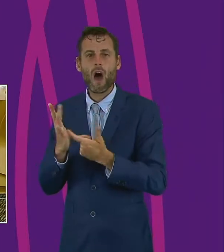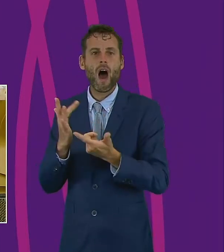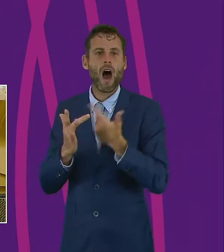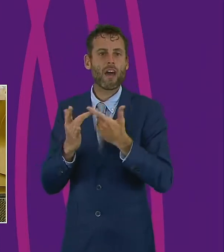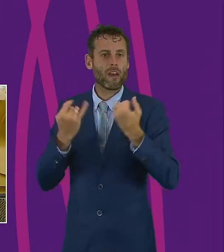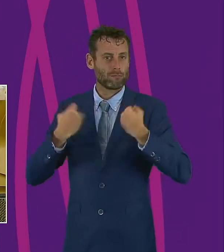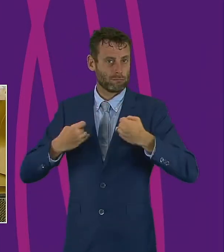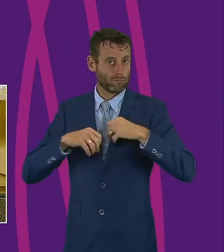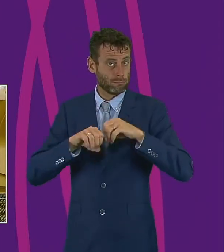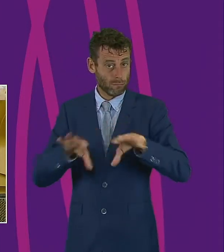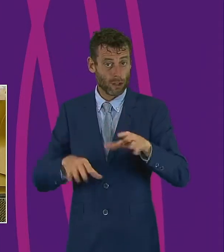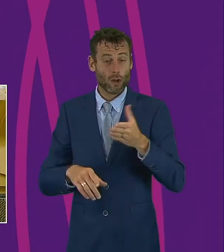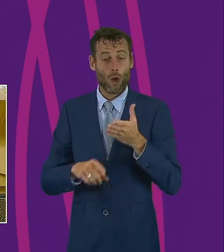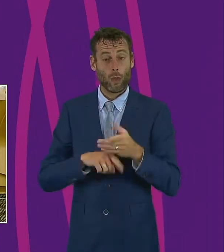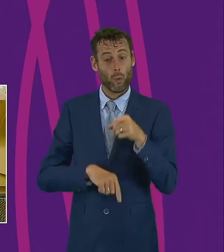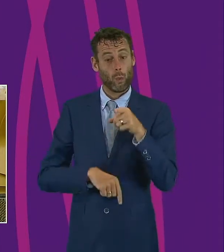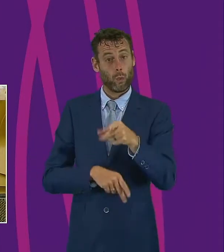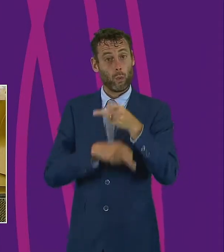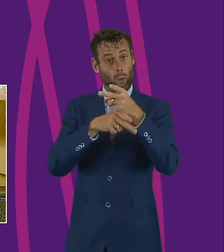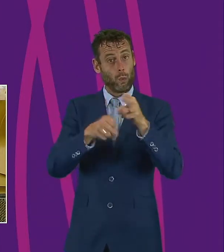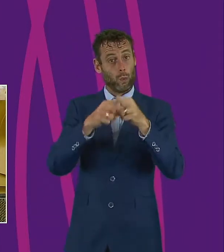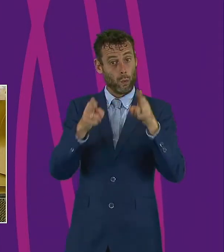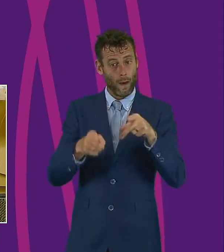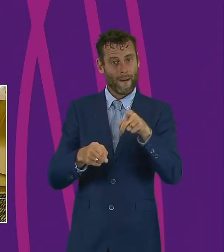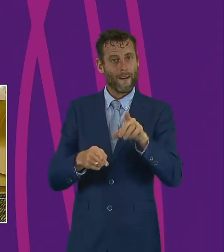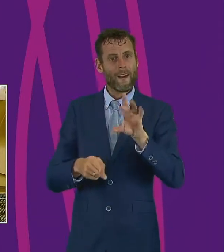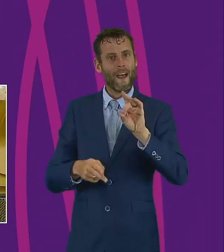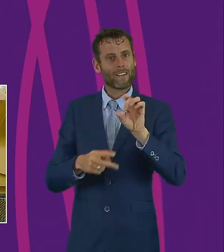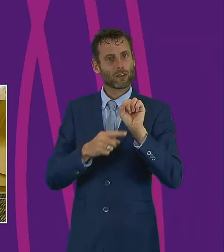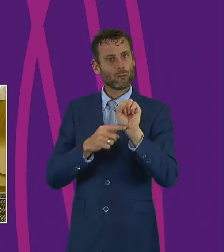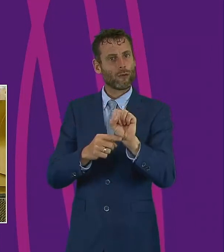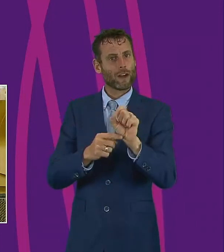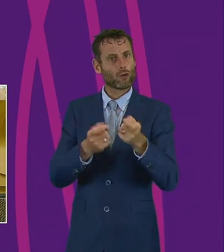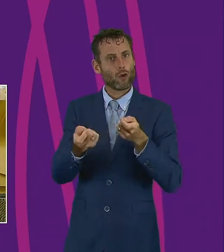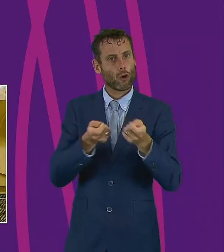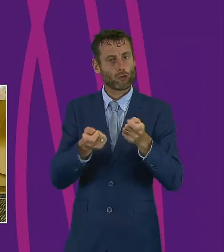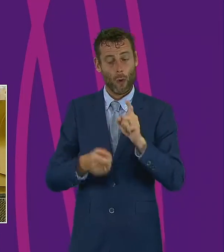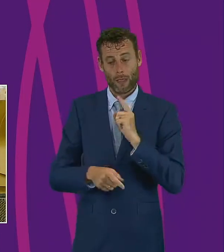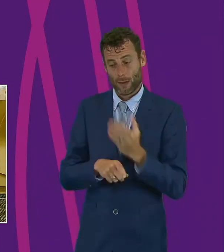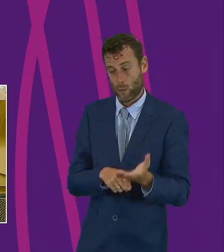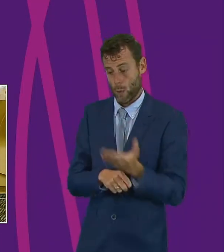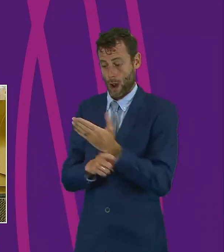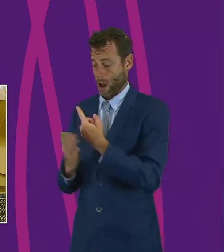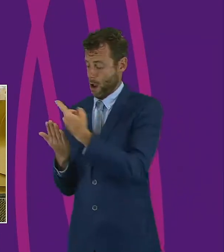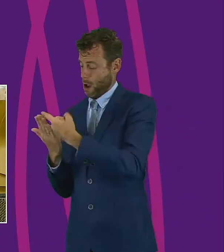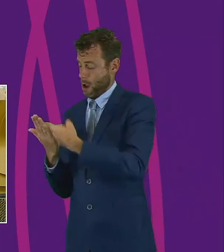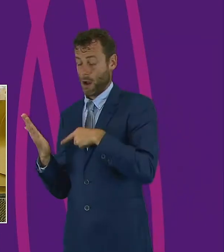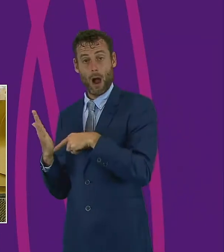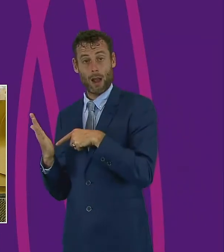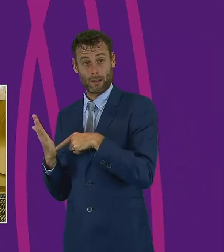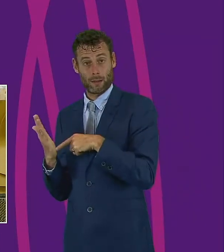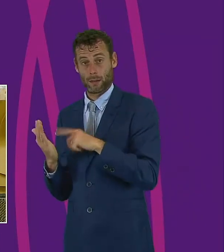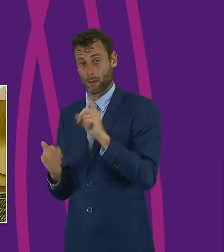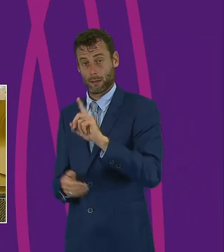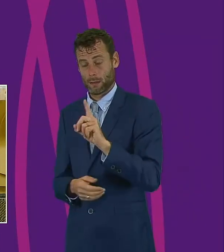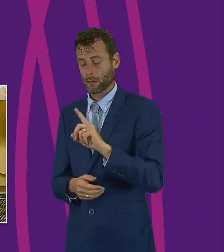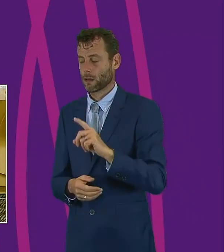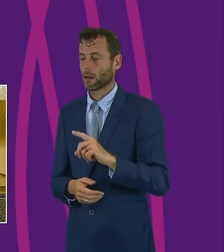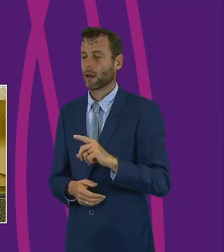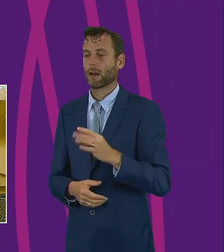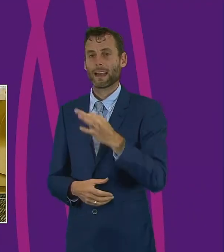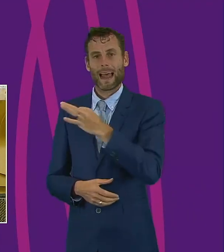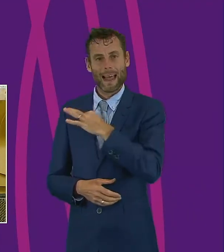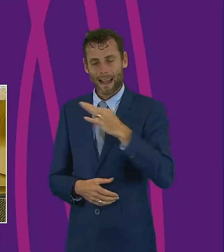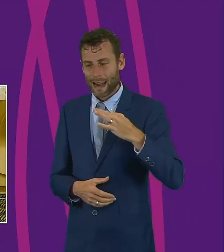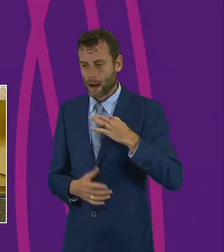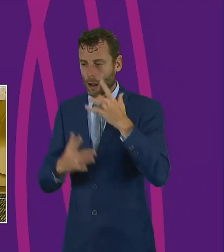is infection prevention and control, which is why from the earliest iterations of the guidance, the focus was also, as well as clinical